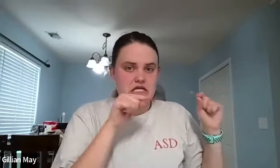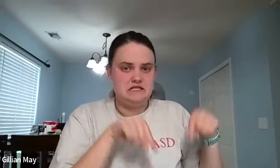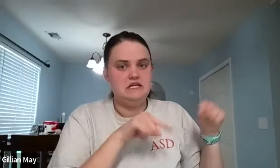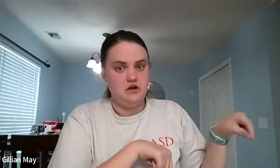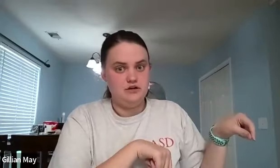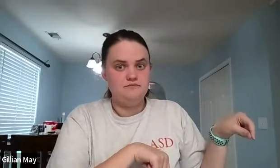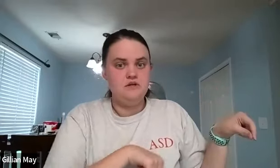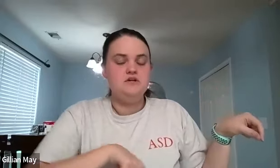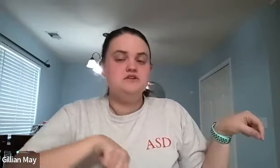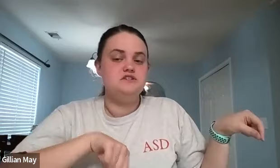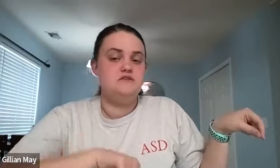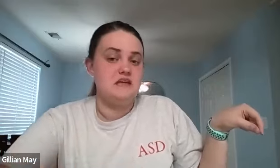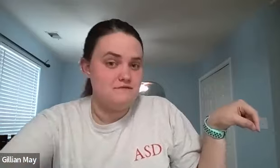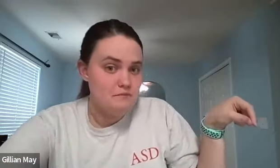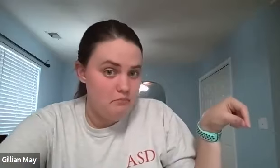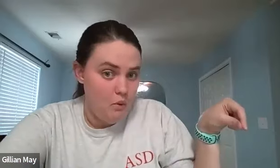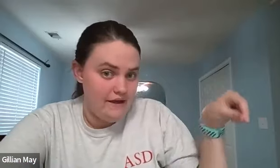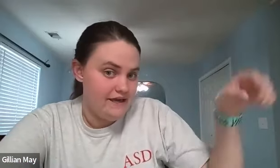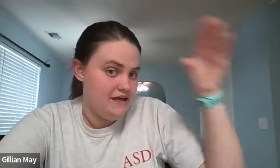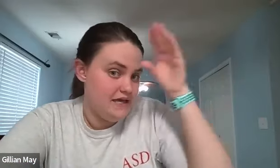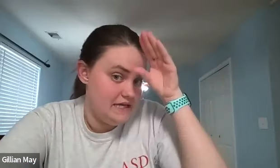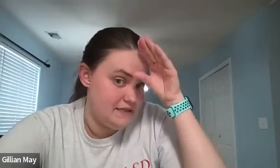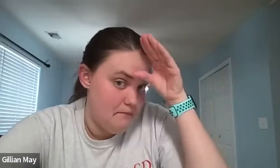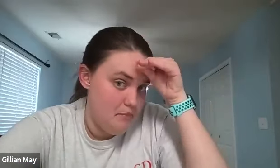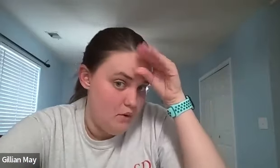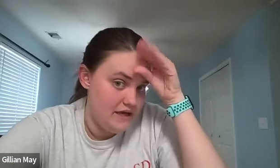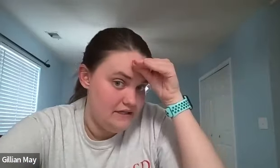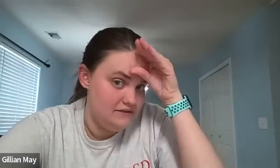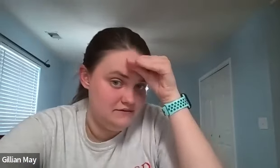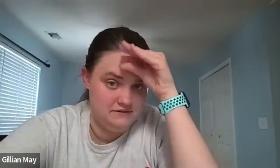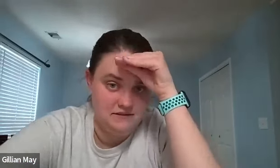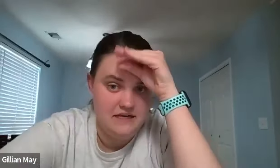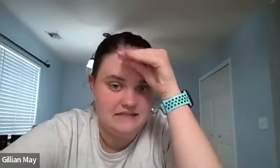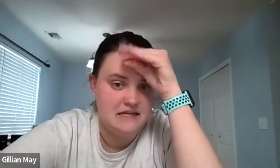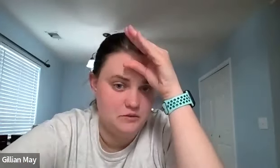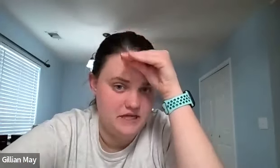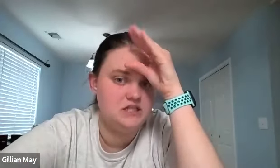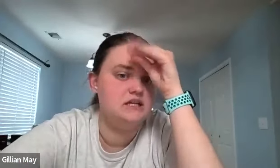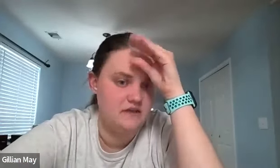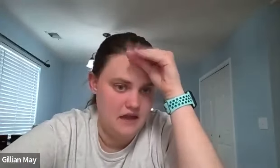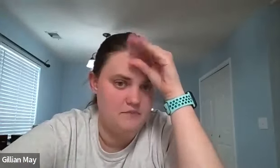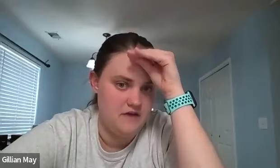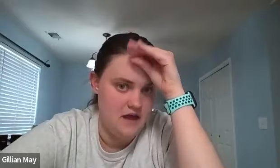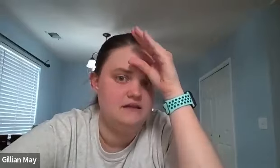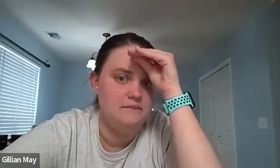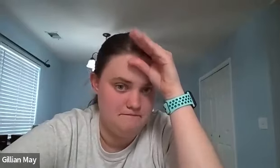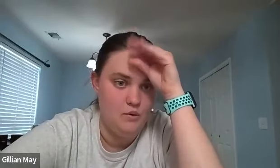son and daughter. So the sign for boy is boy. It's like you're pinching the cap of the hat. Yep,